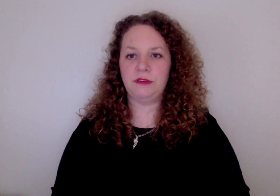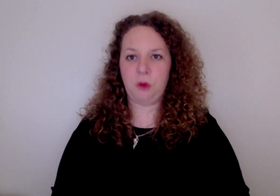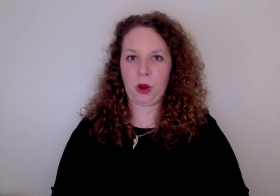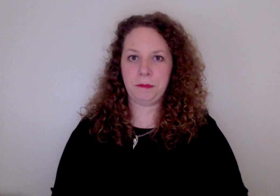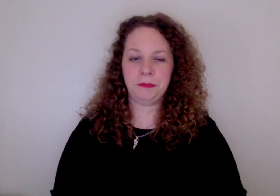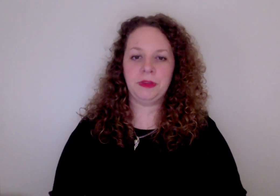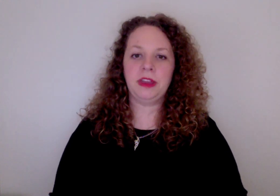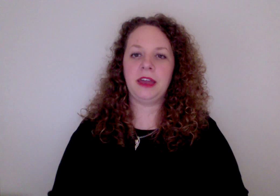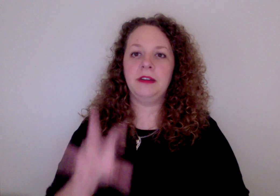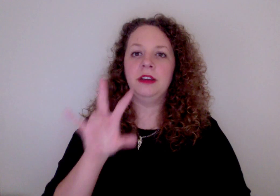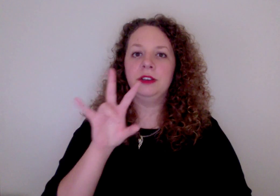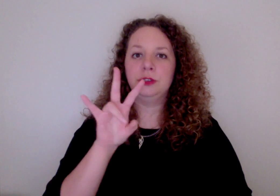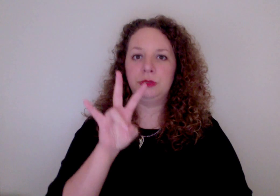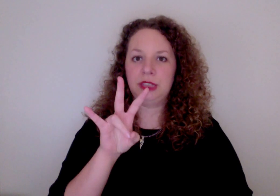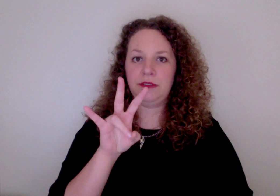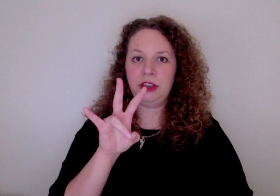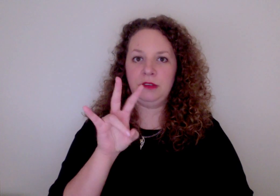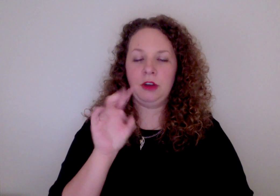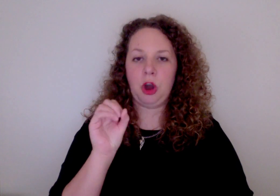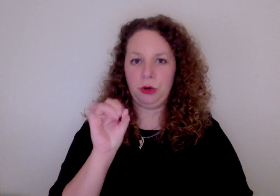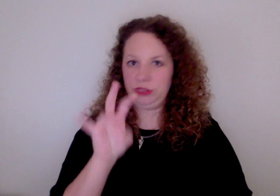707-235-3104. Okay, so